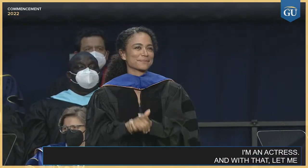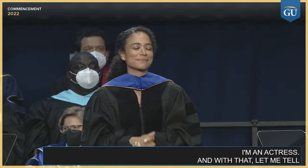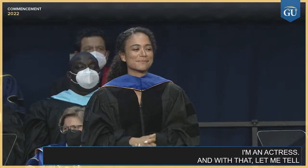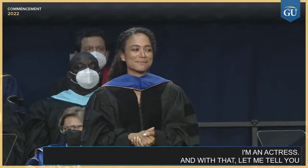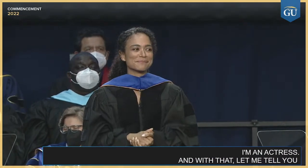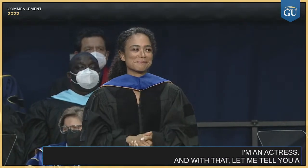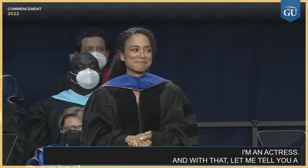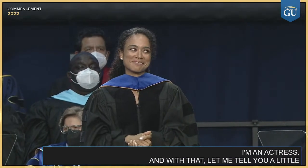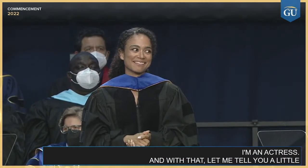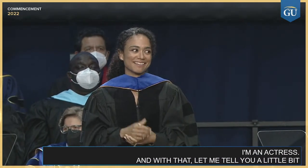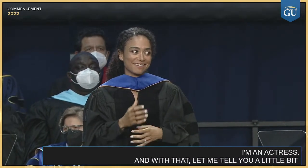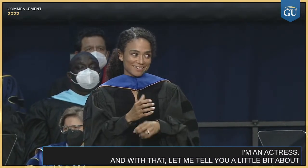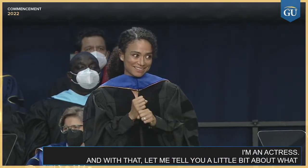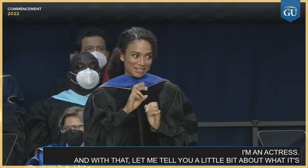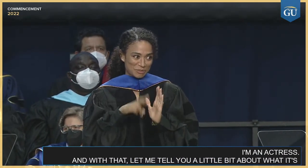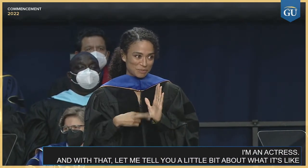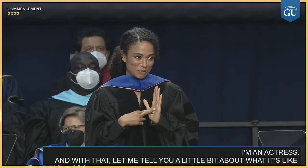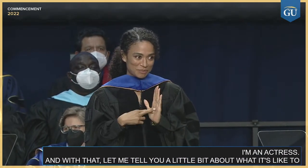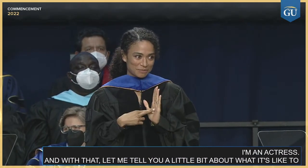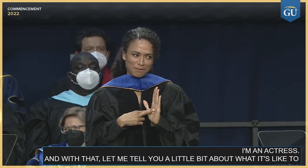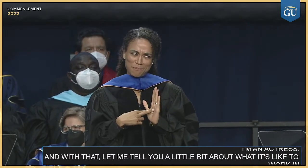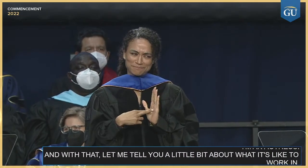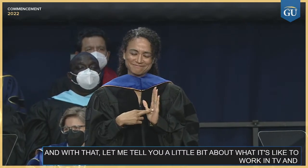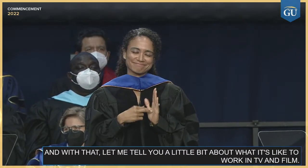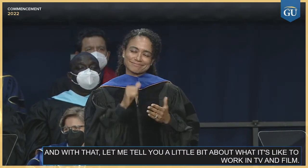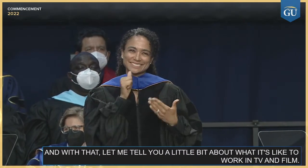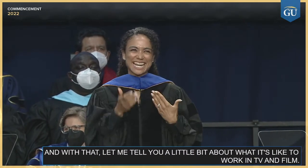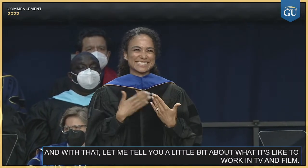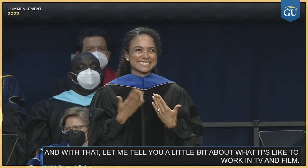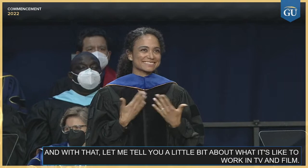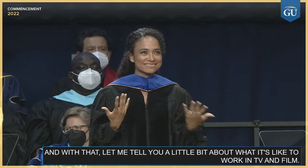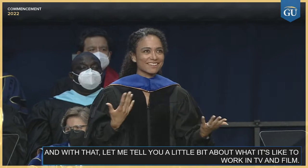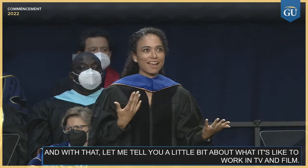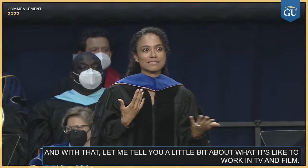film. Getting a role is certainly not easy.